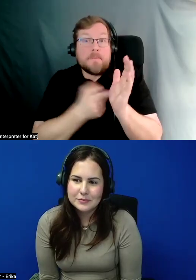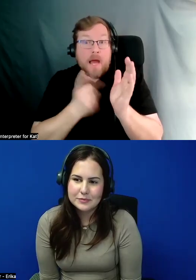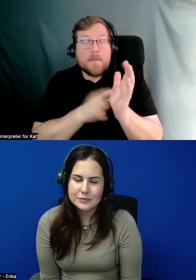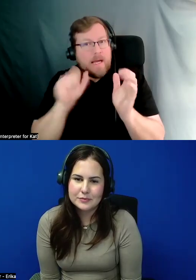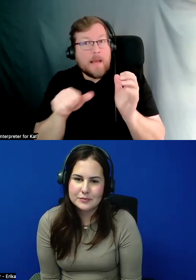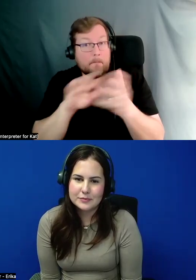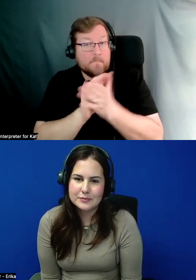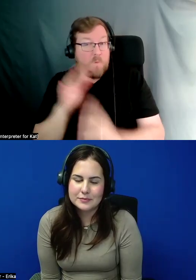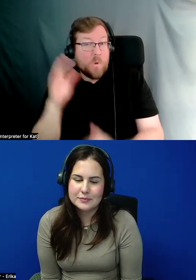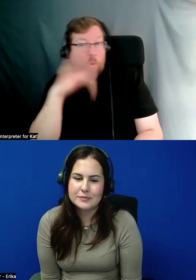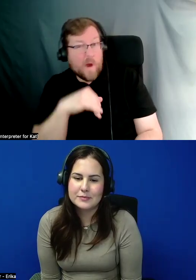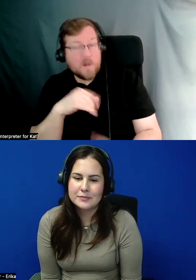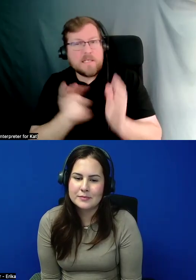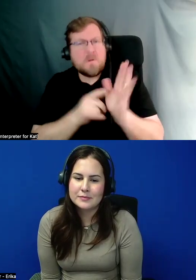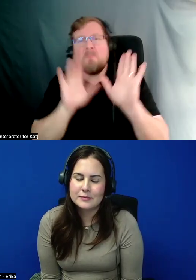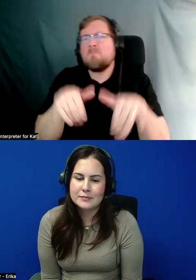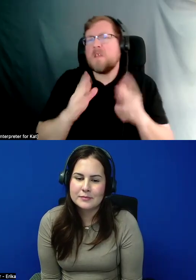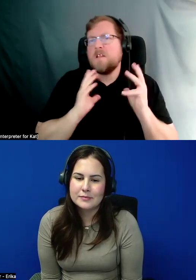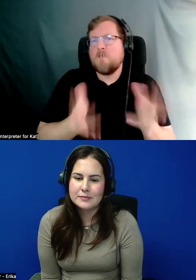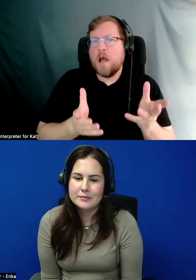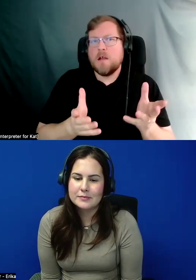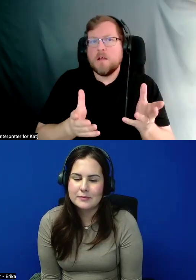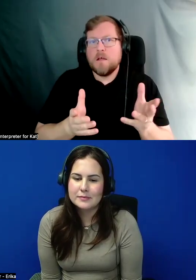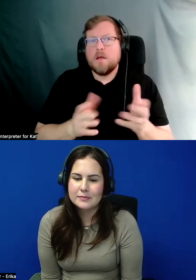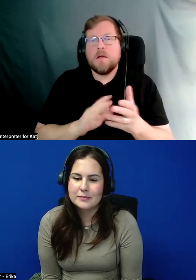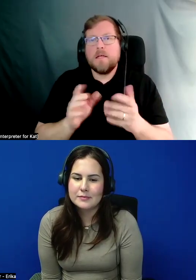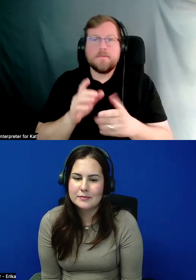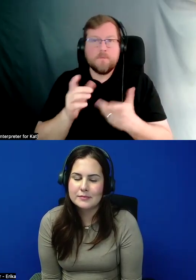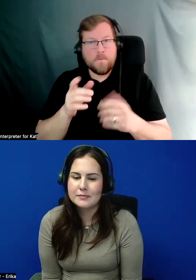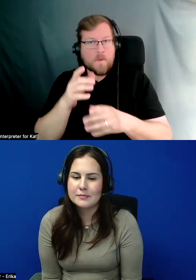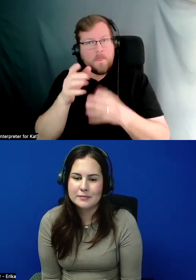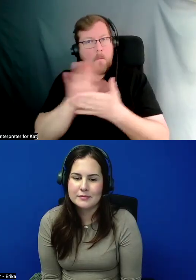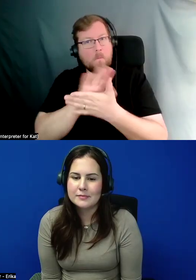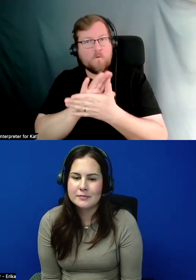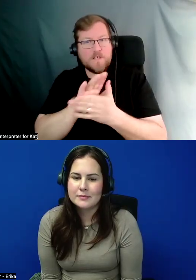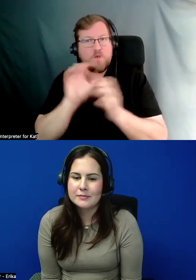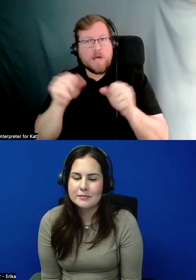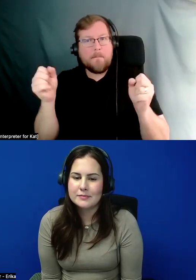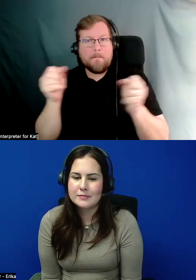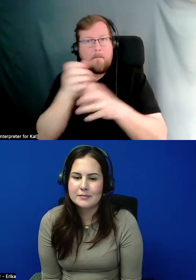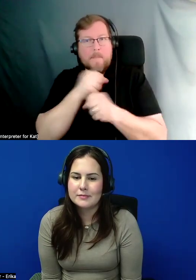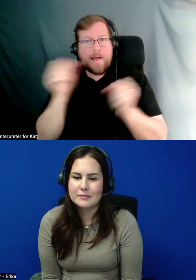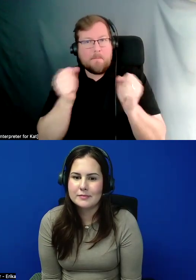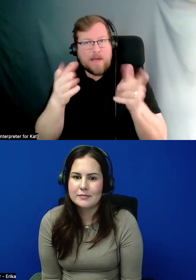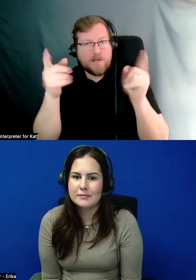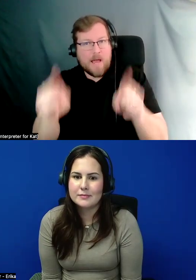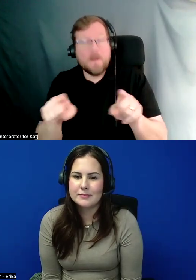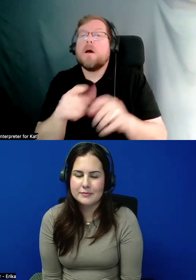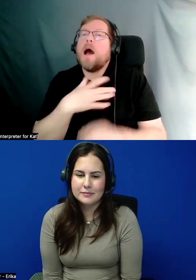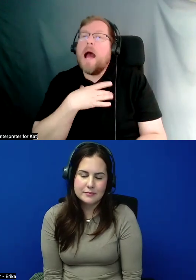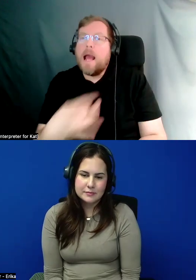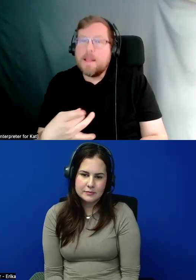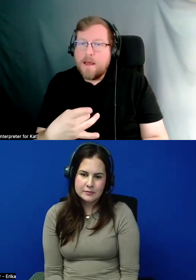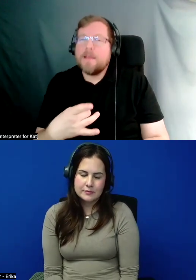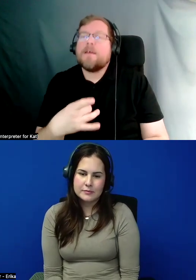weird, but sometimes not. Again, movie made magic, so that was really fun. I also really like the chemistry between